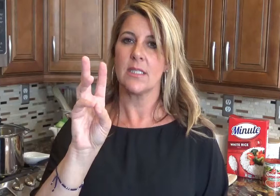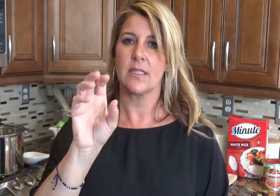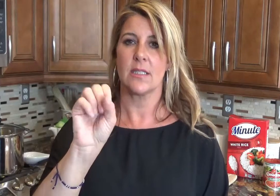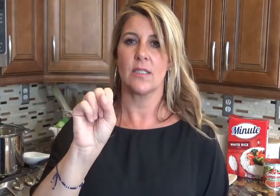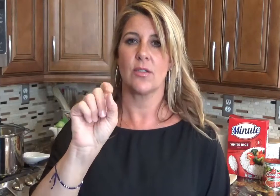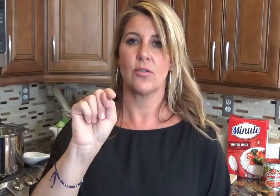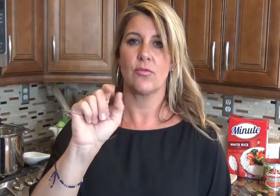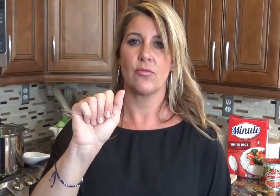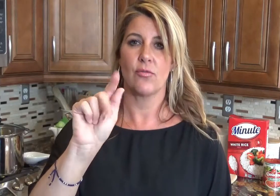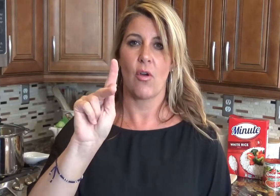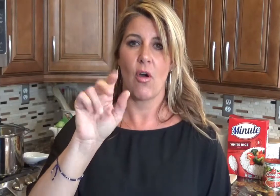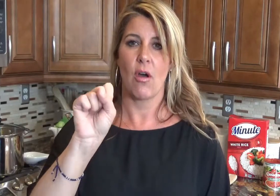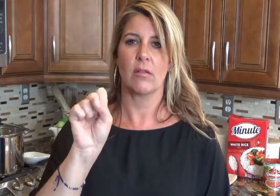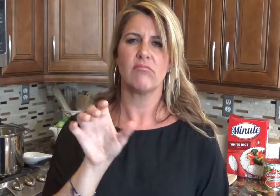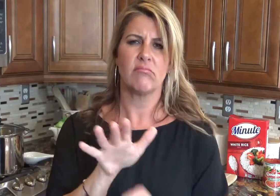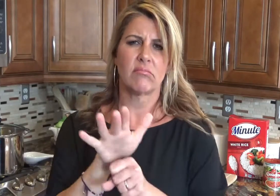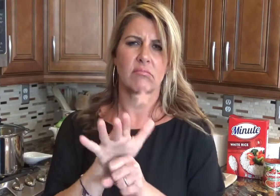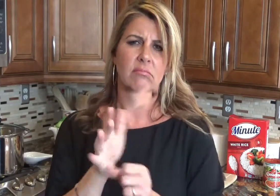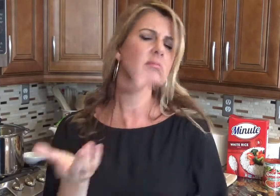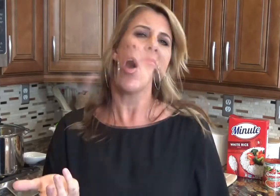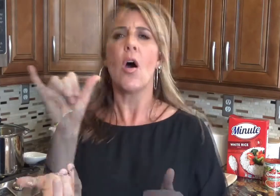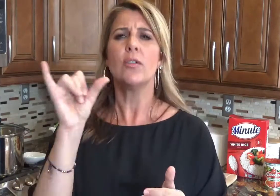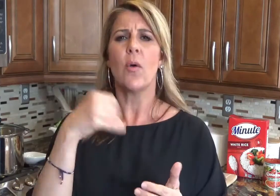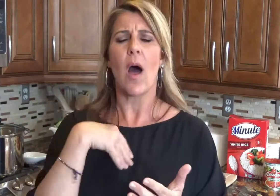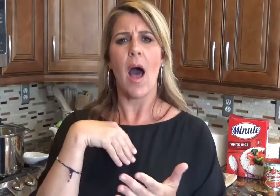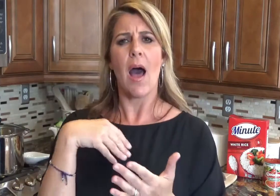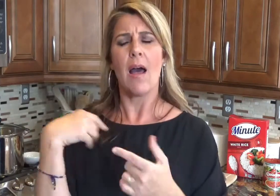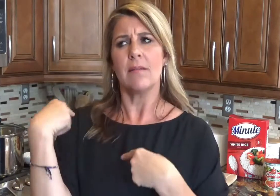6 stalks of celery, and that is good enough.